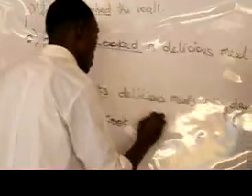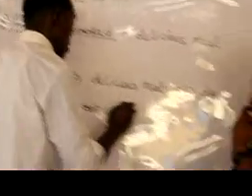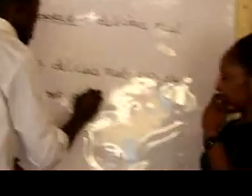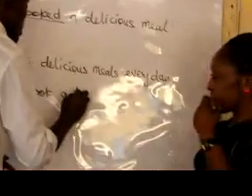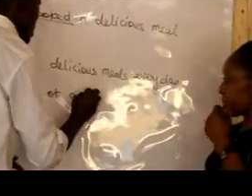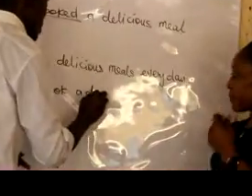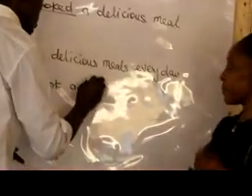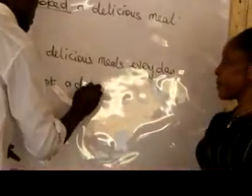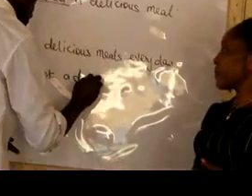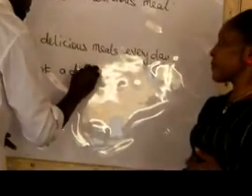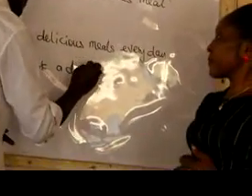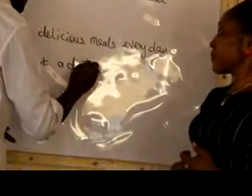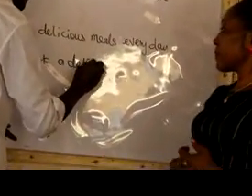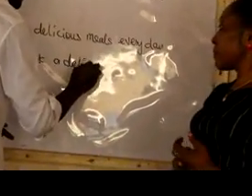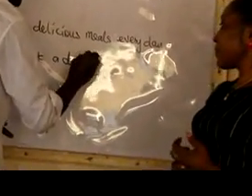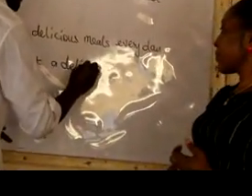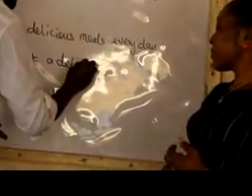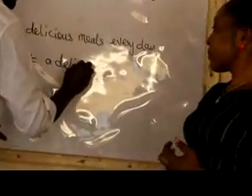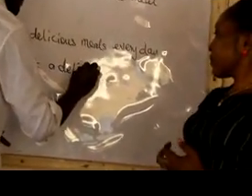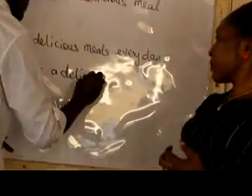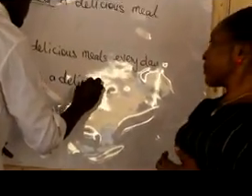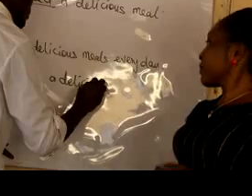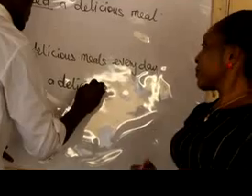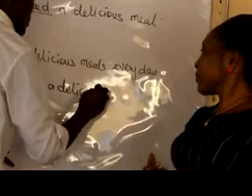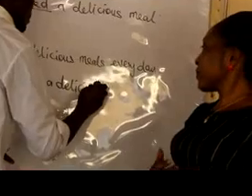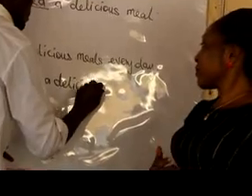a delicious